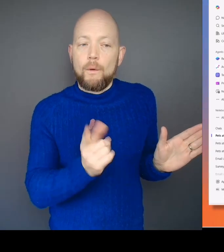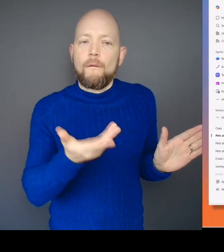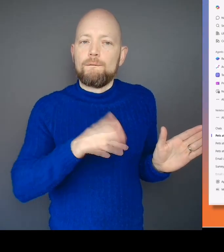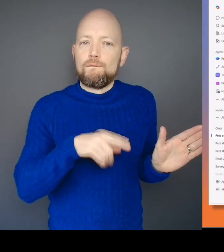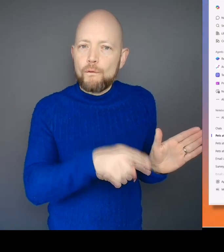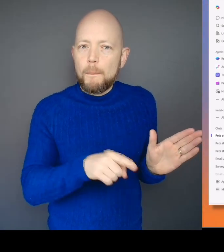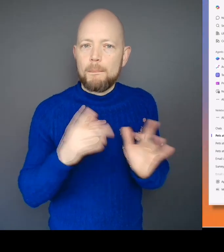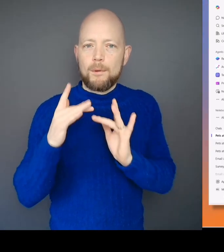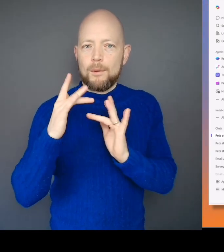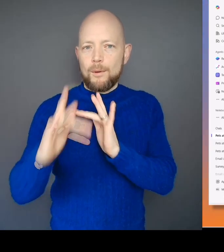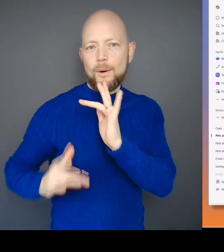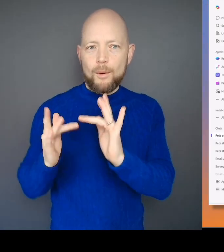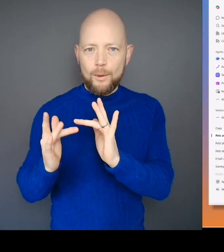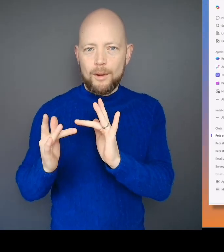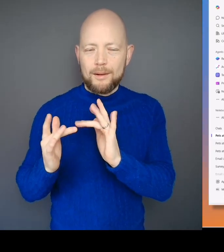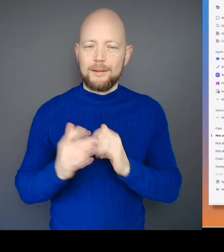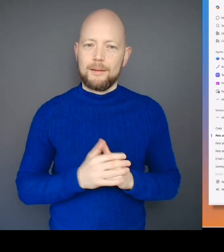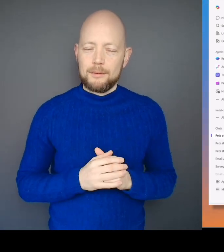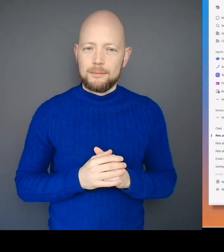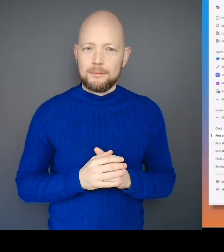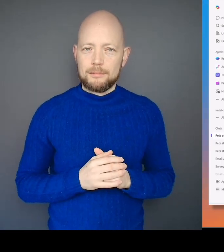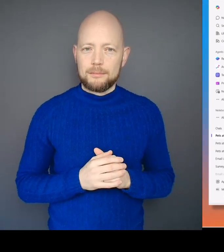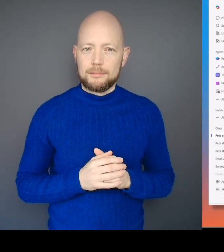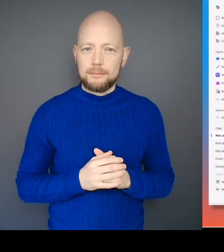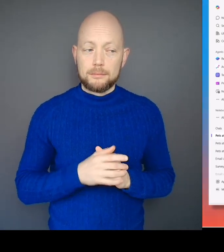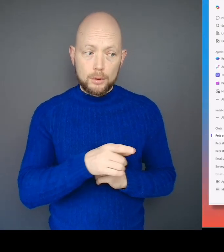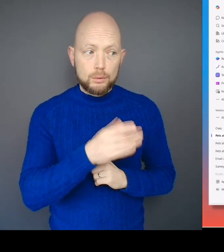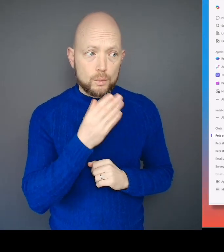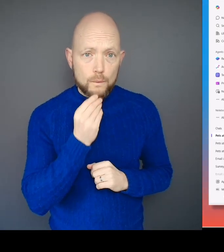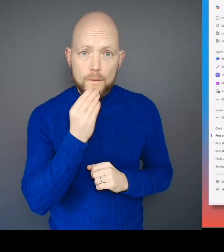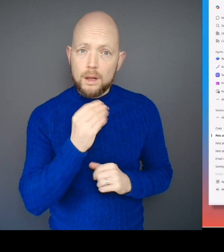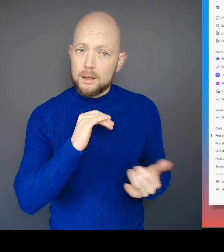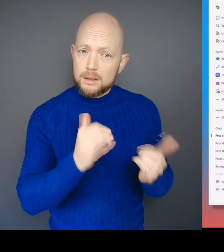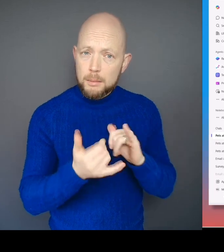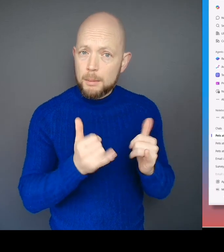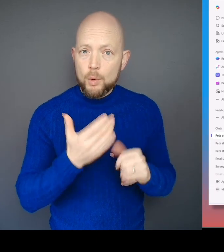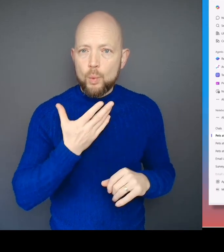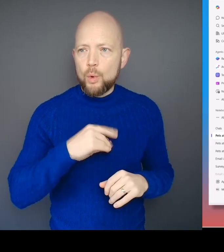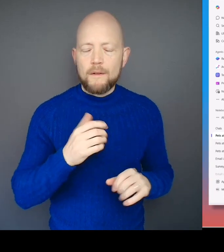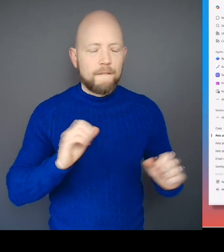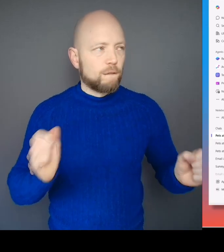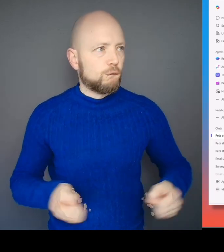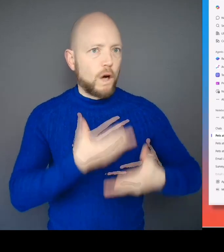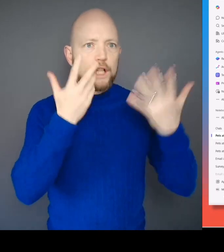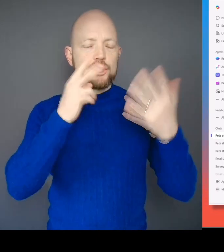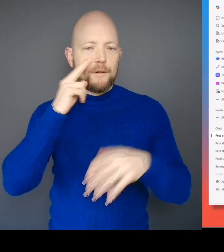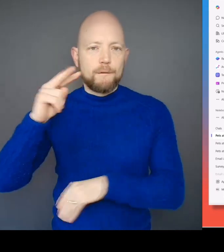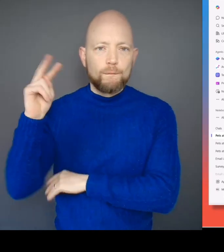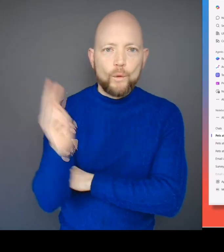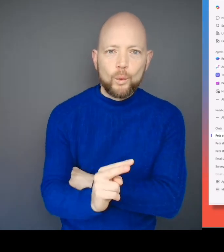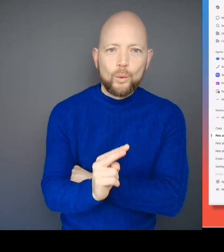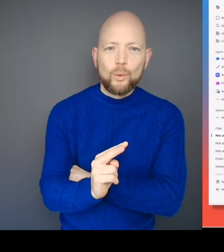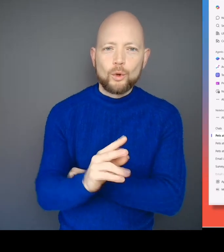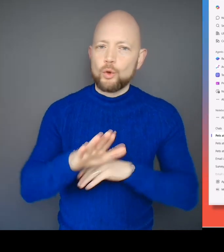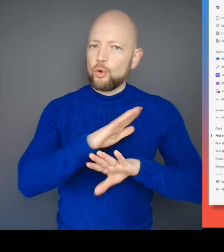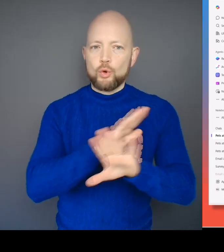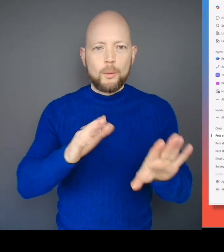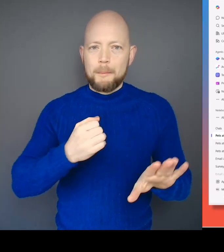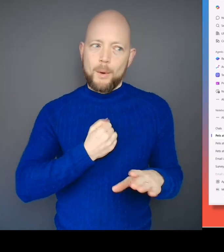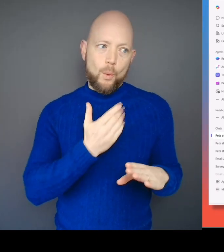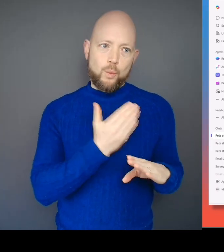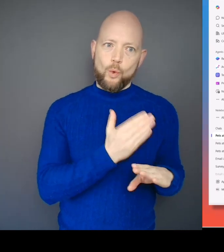kind of go out and find information about that, that's useful. This is helpful as you're working with documents. Sometimes you just want a